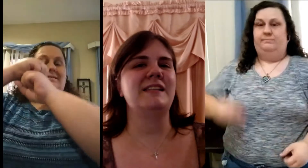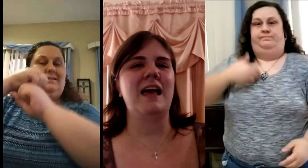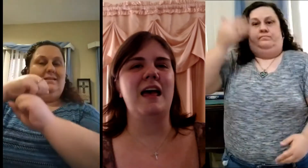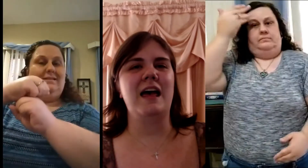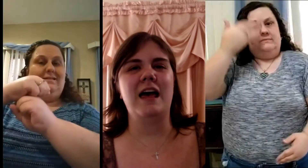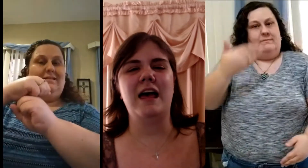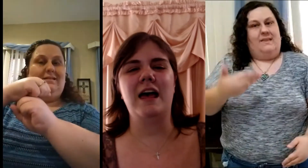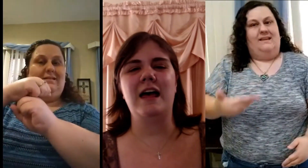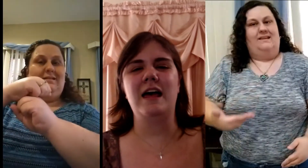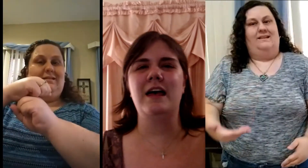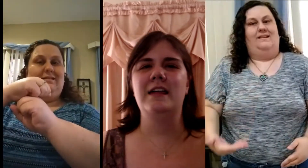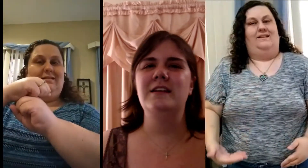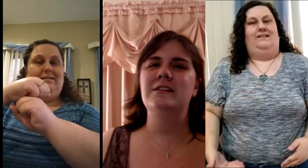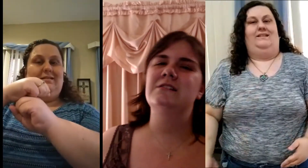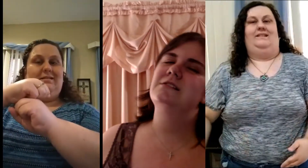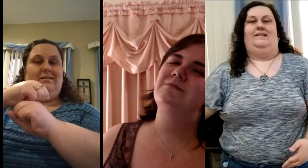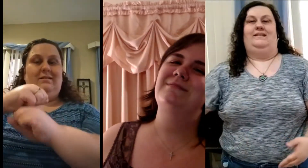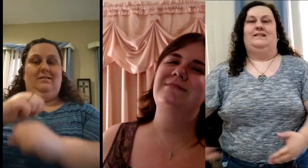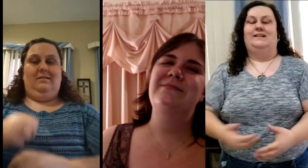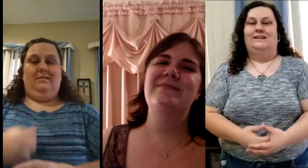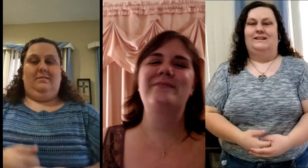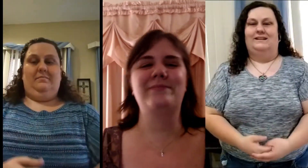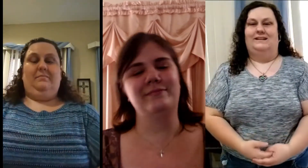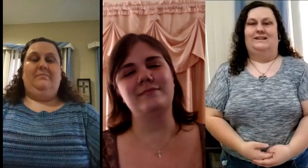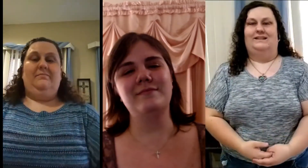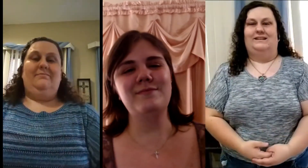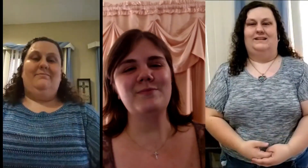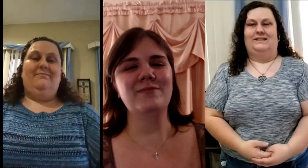I stand.